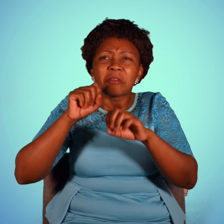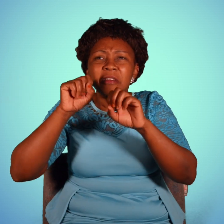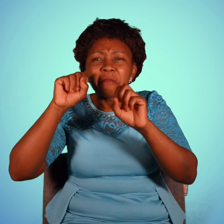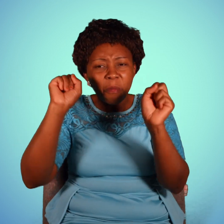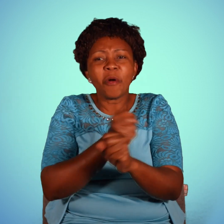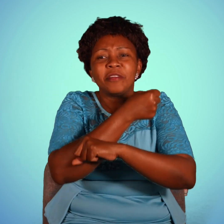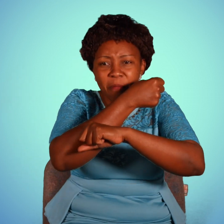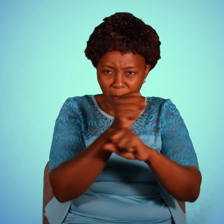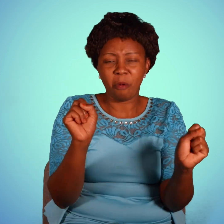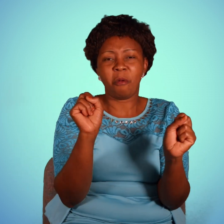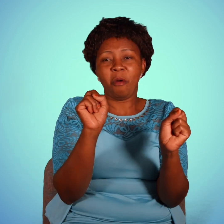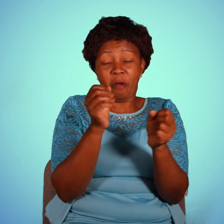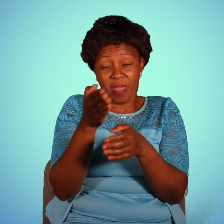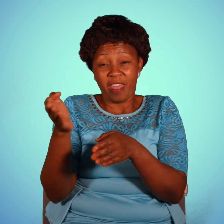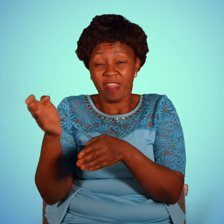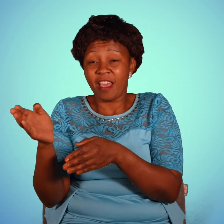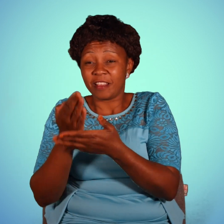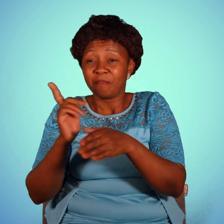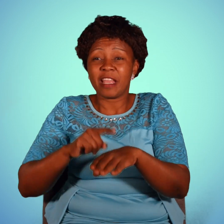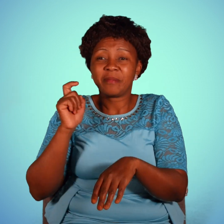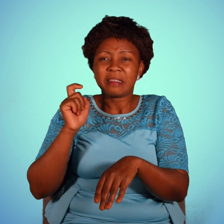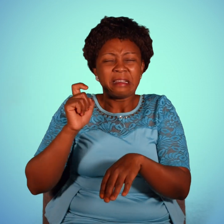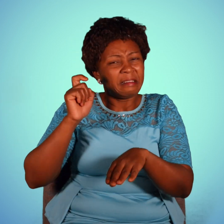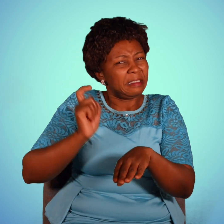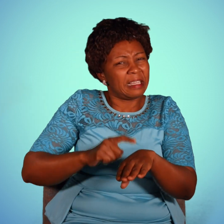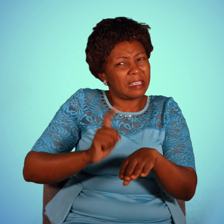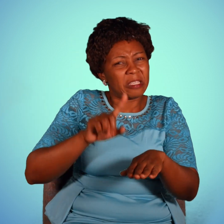while there are other days when the chances of pregnancy are very low.